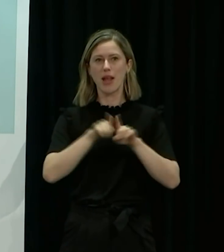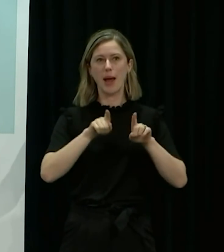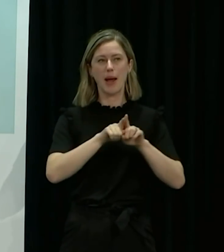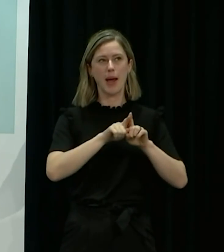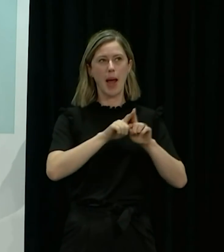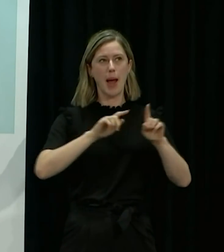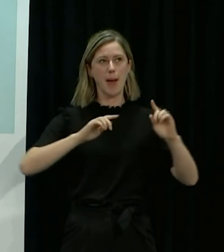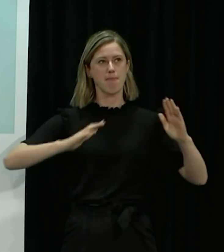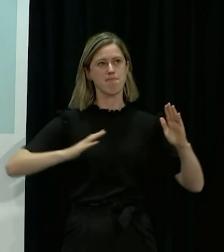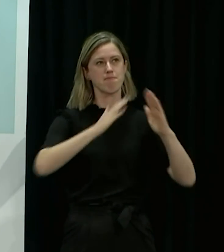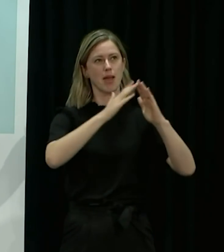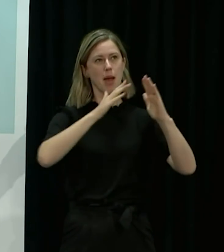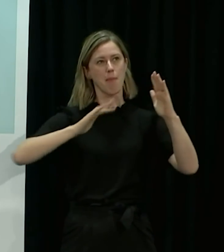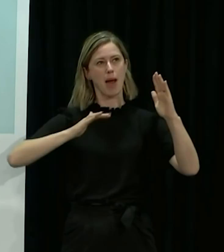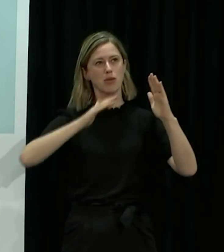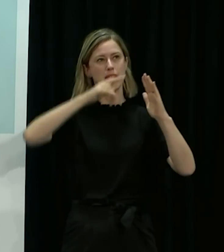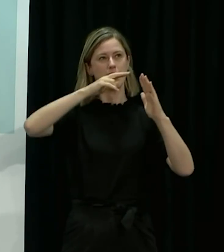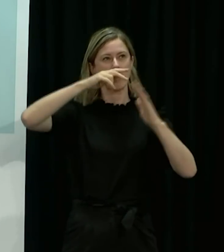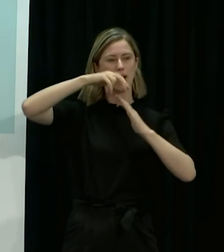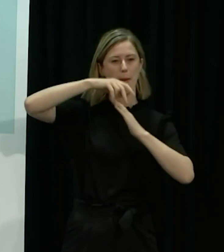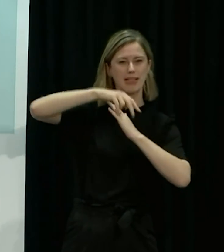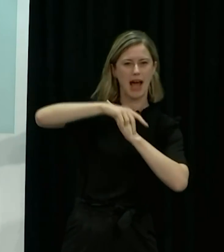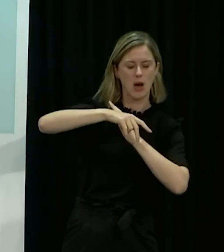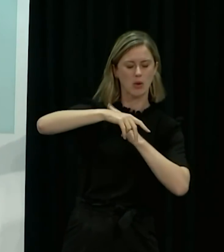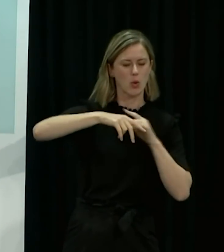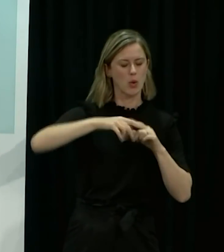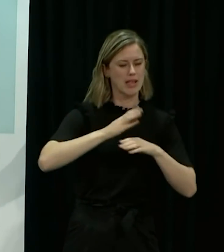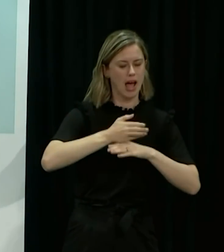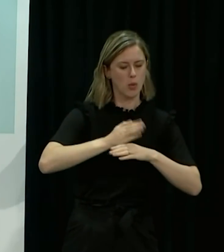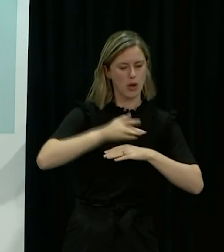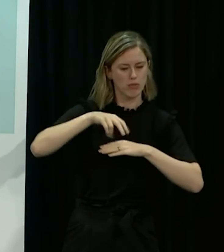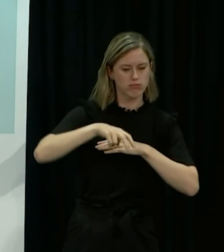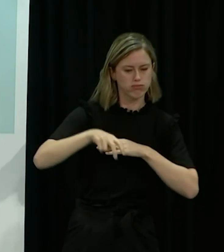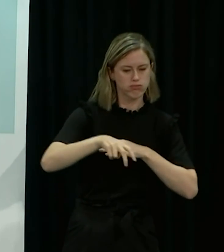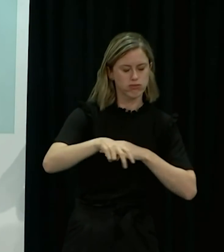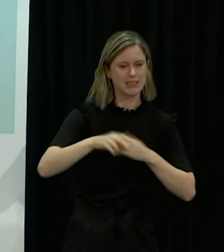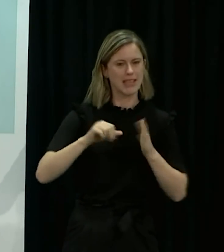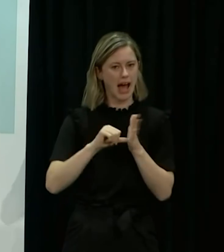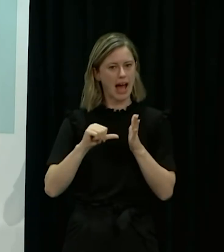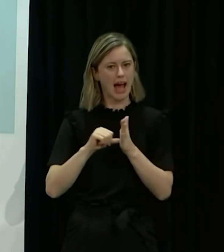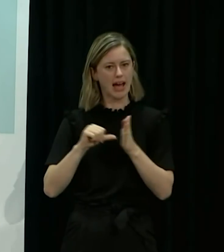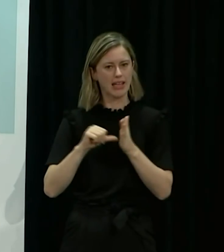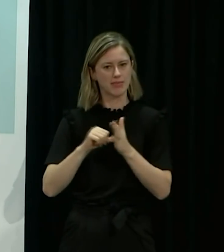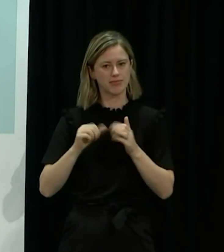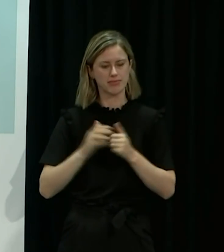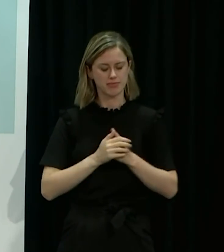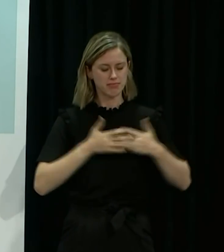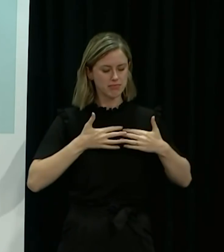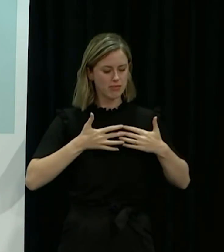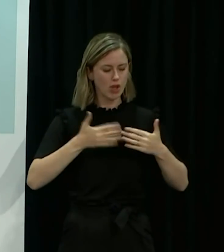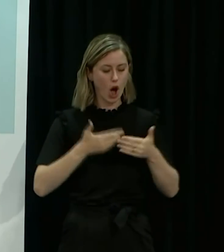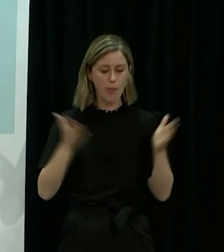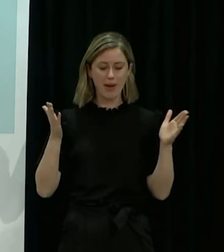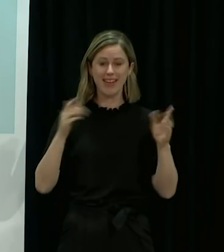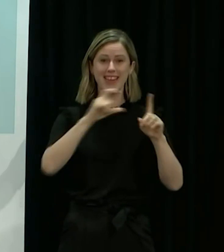Everest, knowing we had to keep moving safely through a perilous descent. And it has been perilous. After a sustained period of being open,